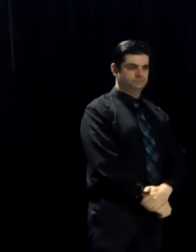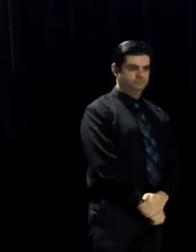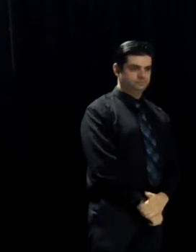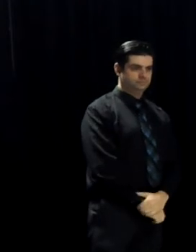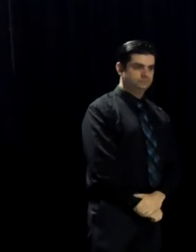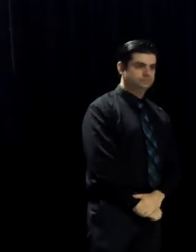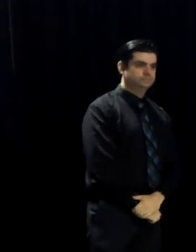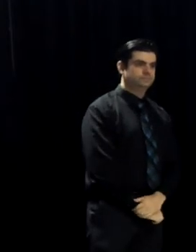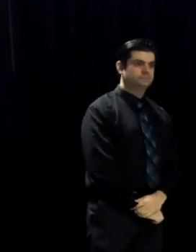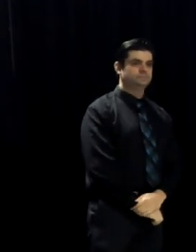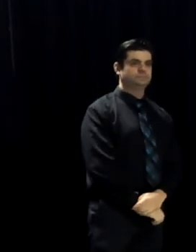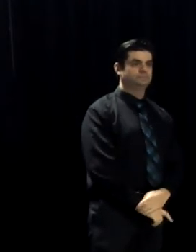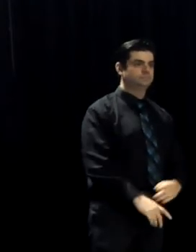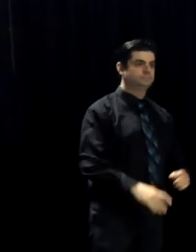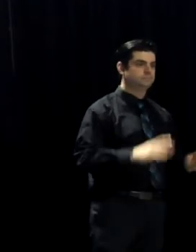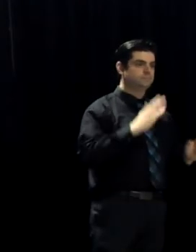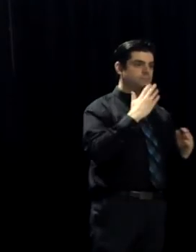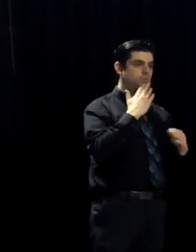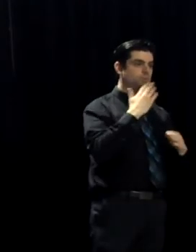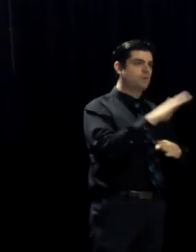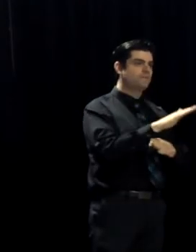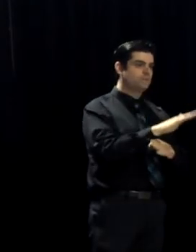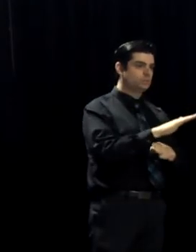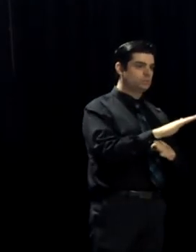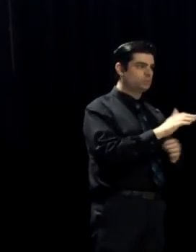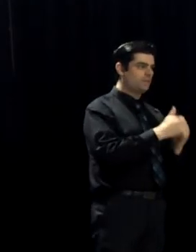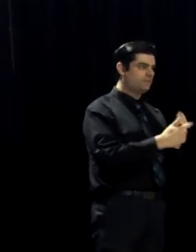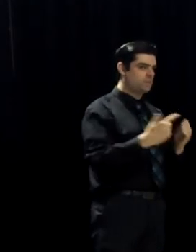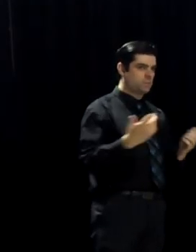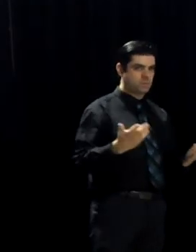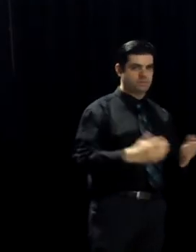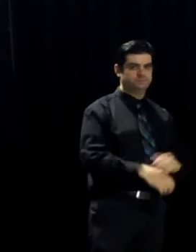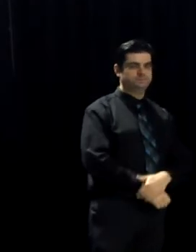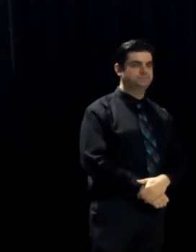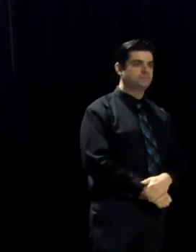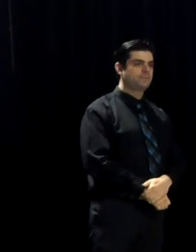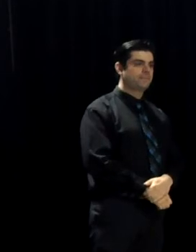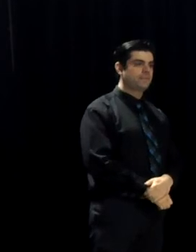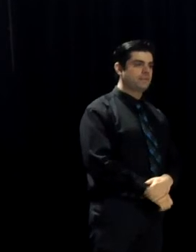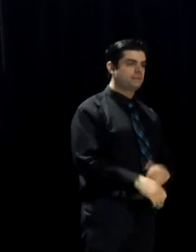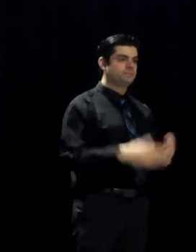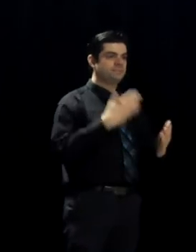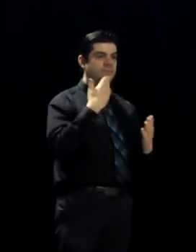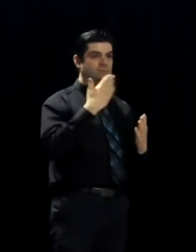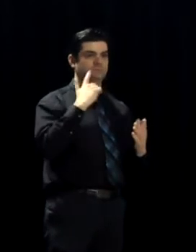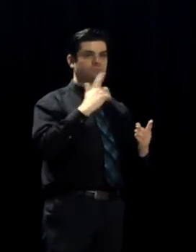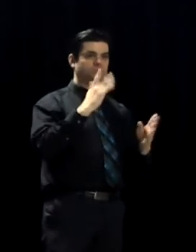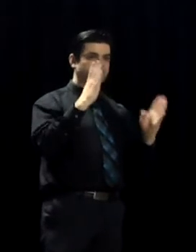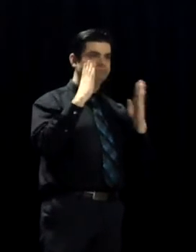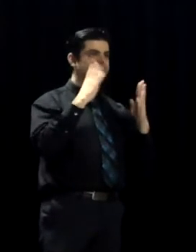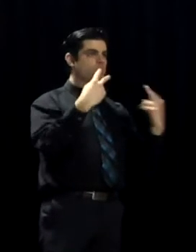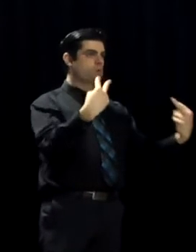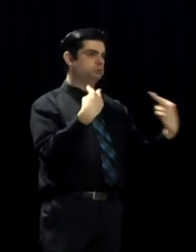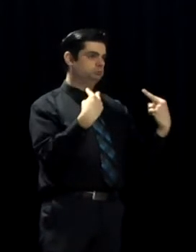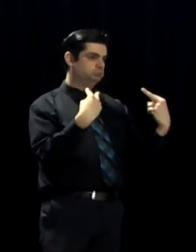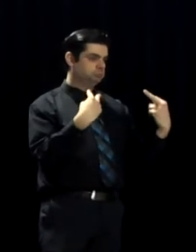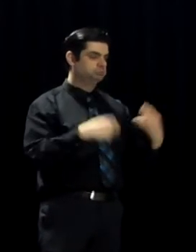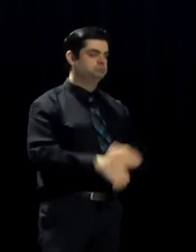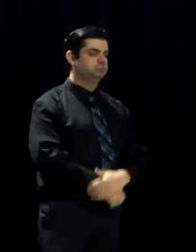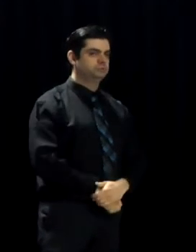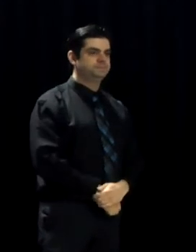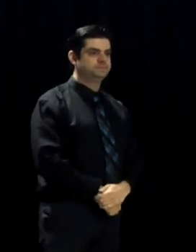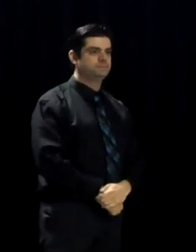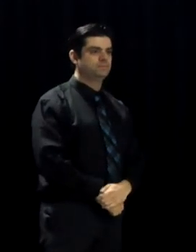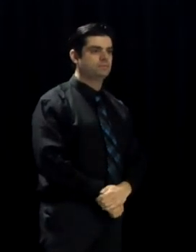Uh, Good afternoon, everyone. Thank you for tuning in on this Memorial Day weekend. We will give a